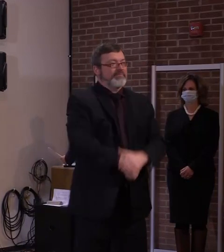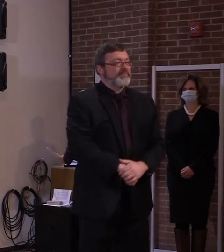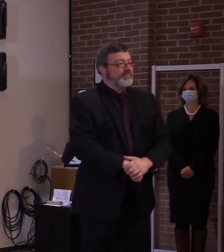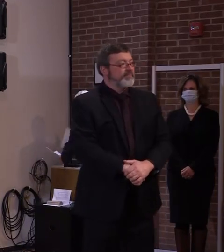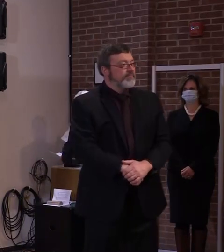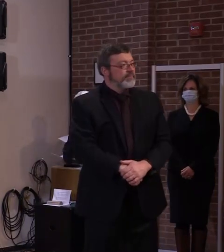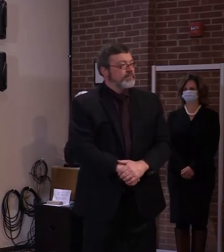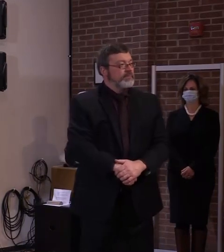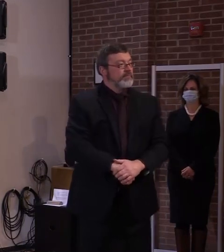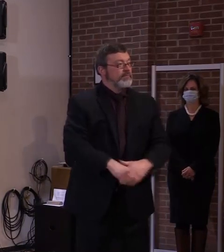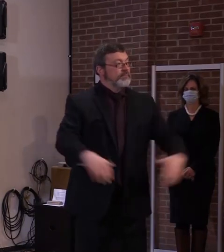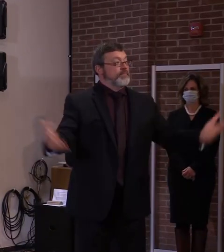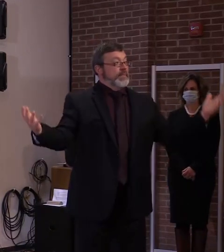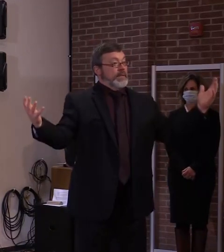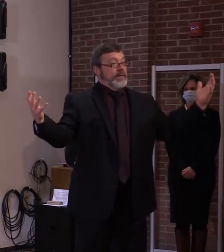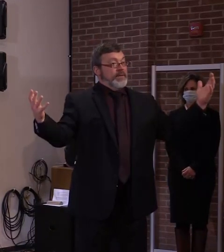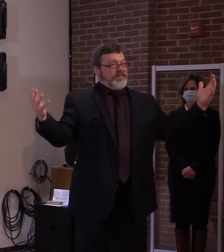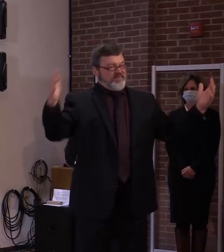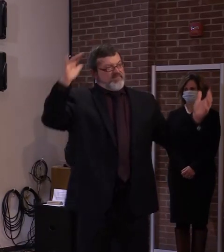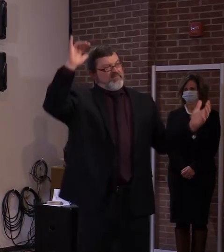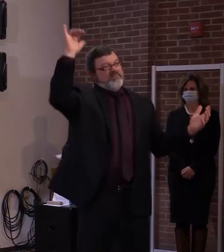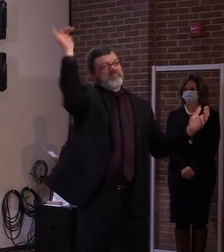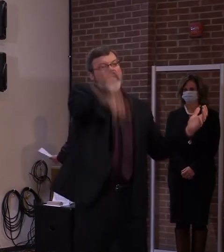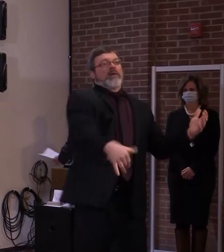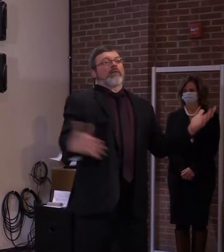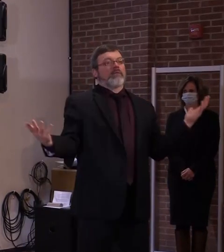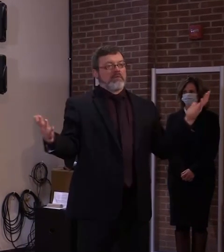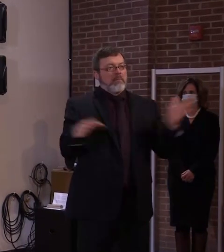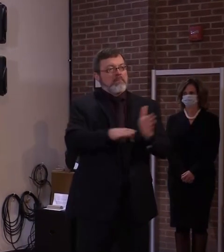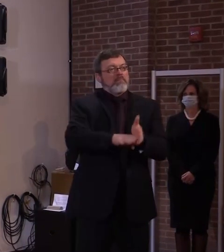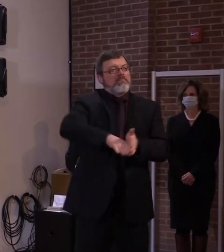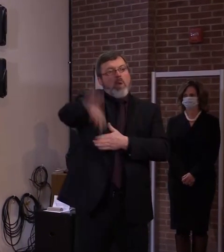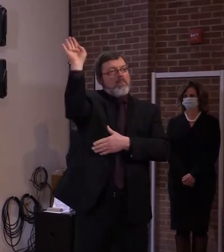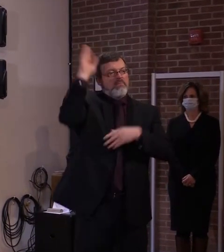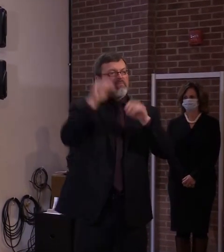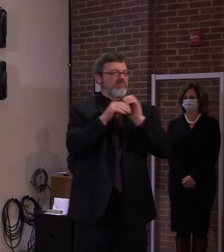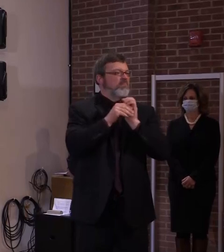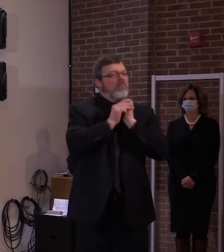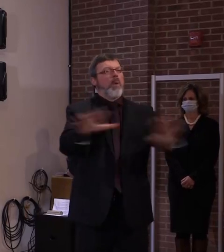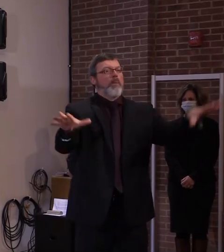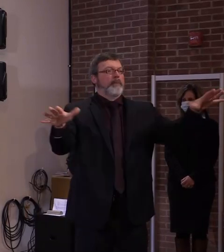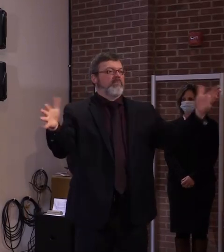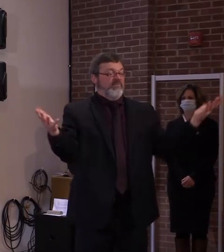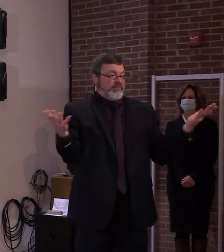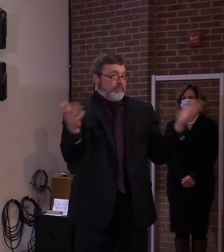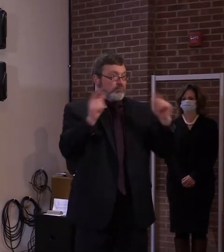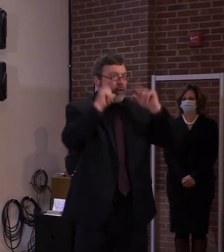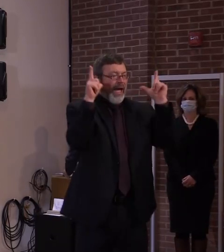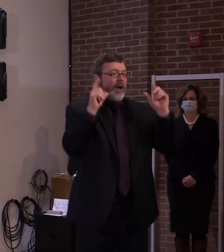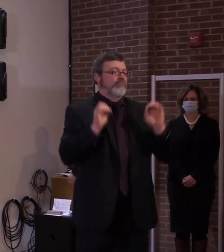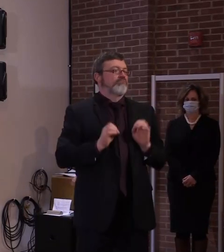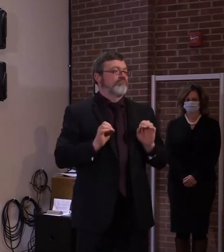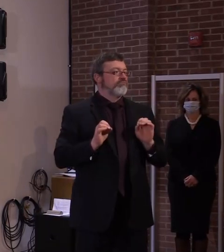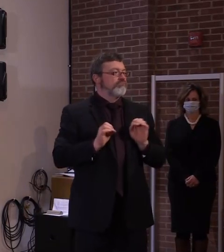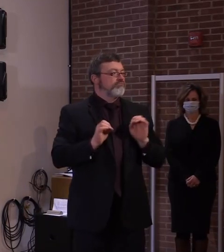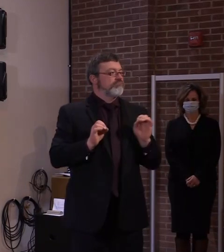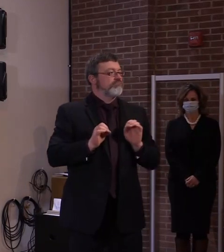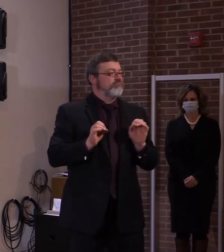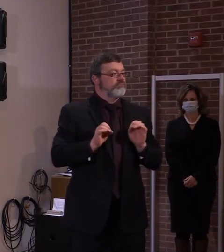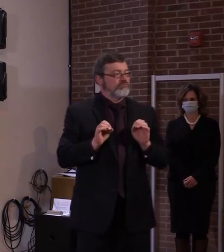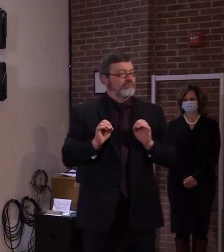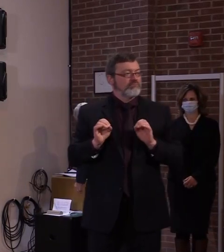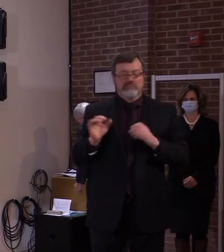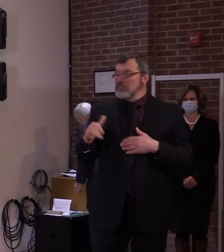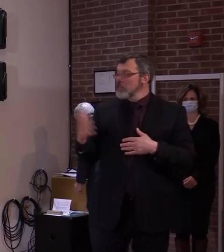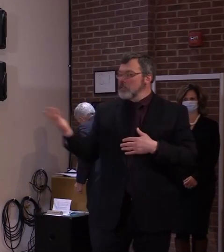So it's no surprise that as we announced over the weekend, the first case of Omicron has been confirmed here in Vermont.